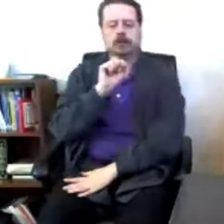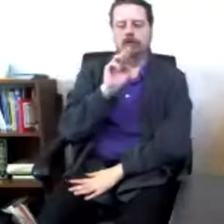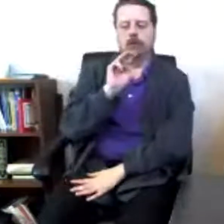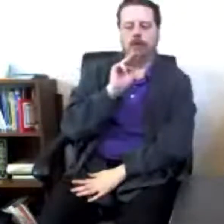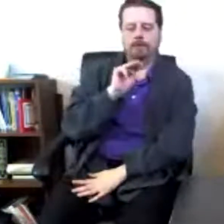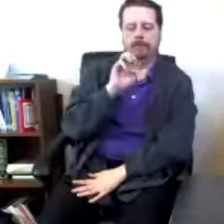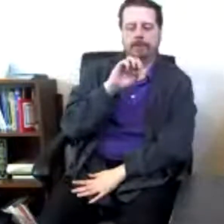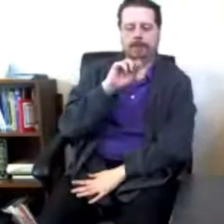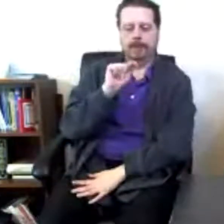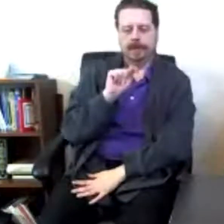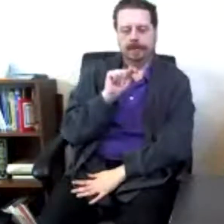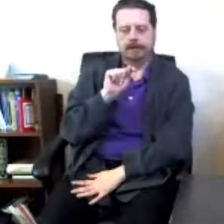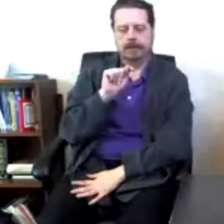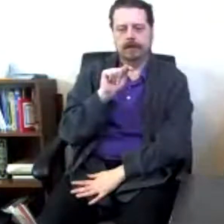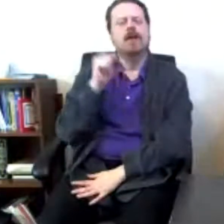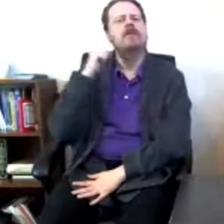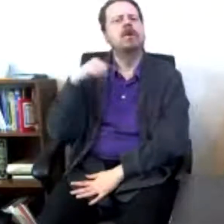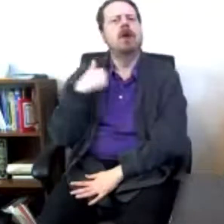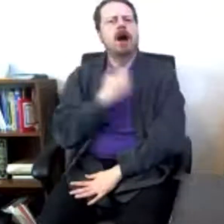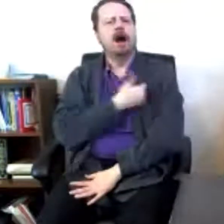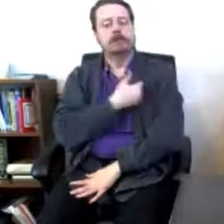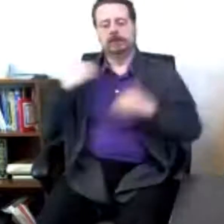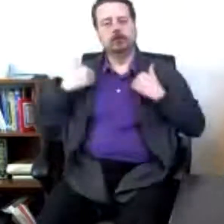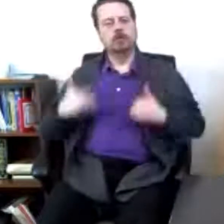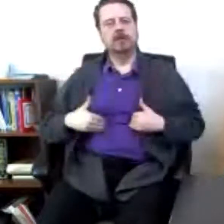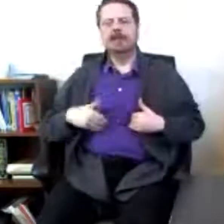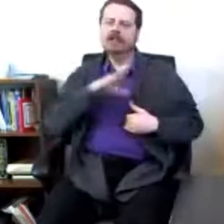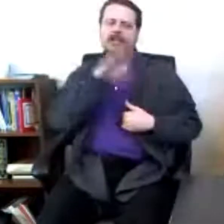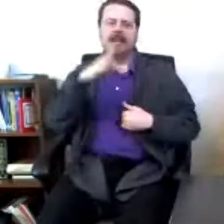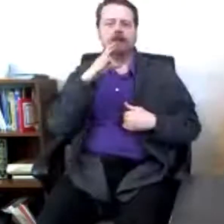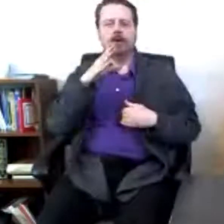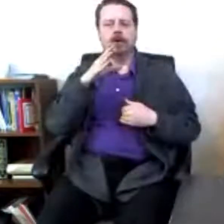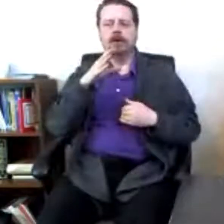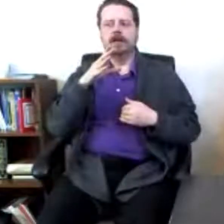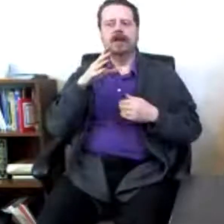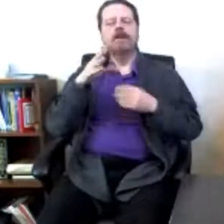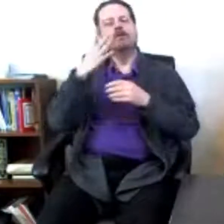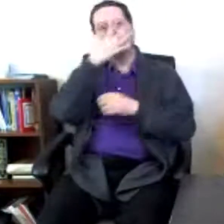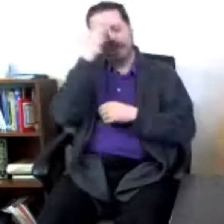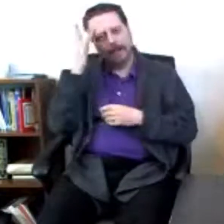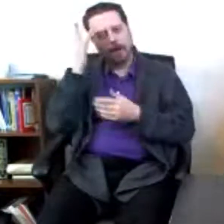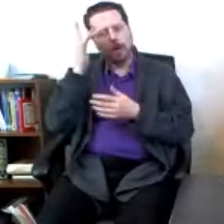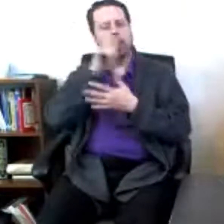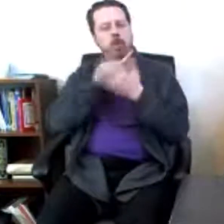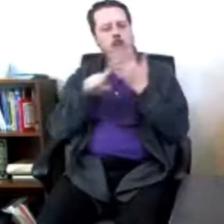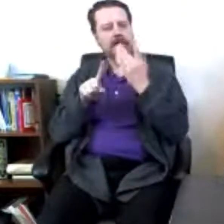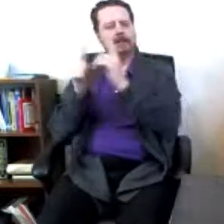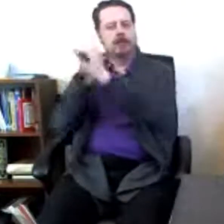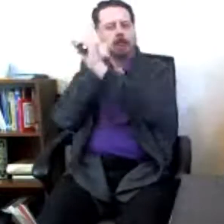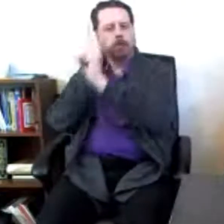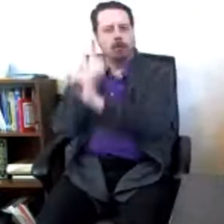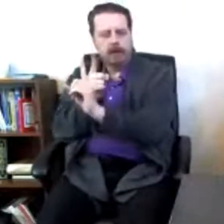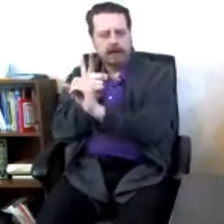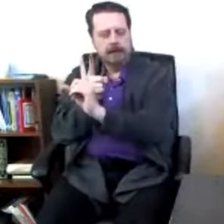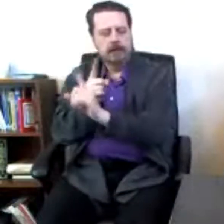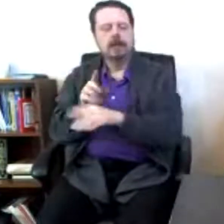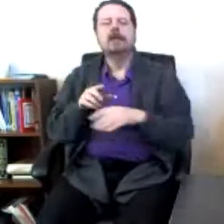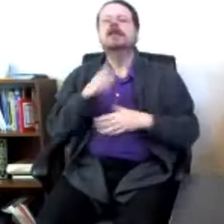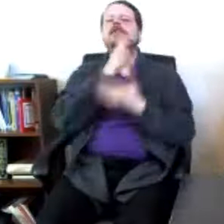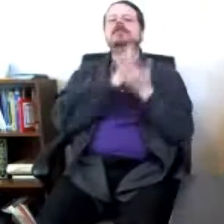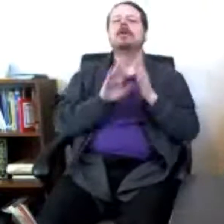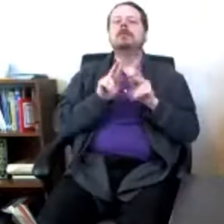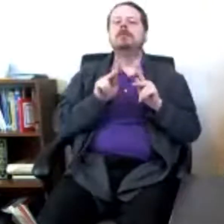humans never lose sight of what's at stake. Some people think that the language of the Quran or